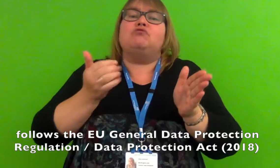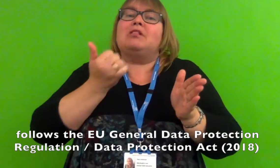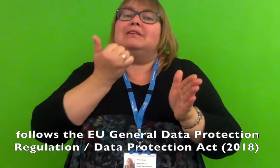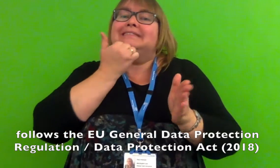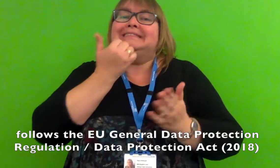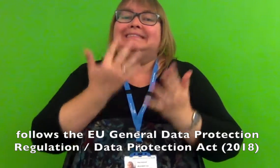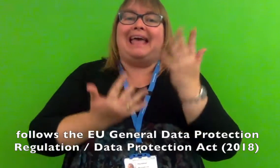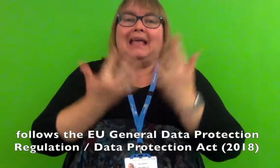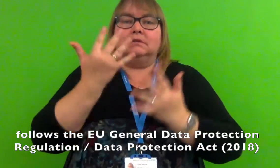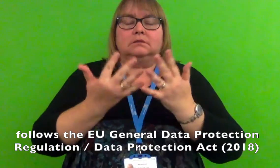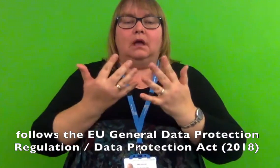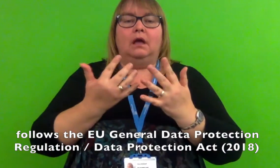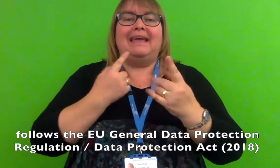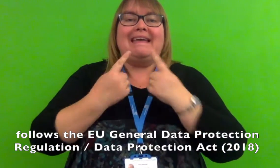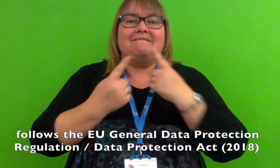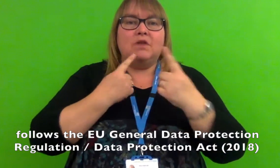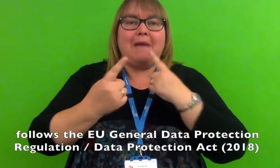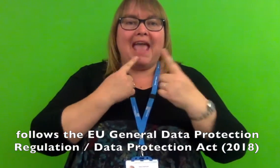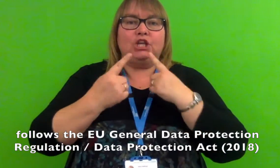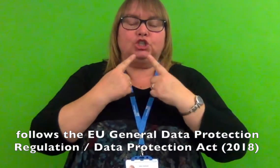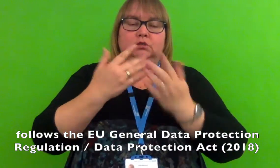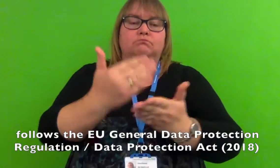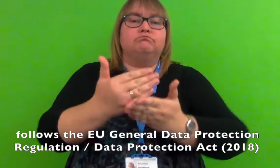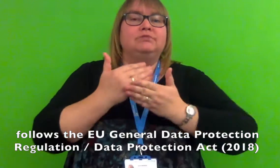Protection Regulation or Data Protection Act